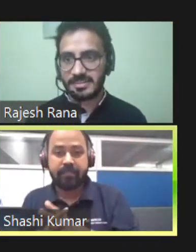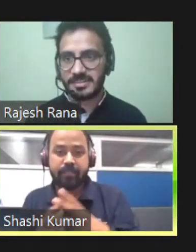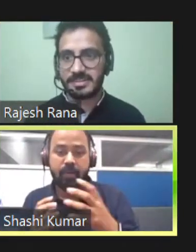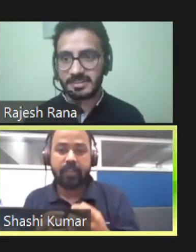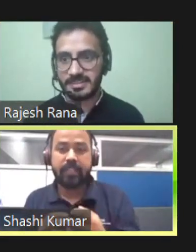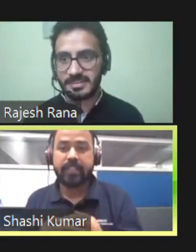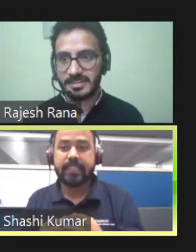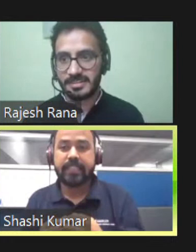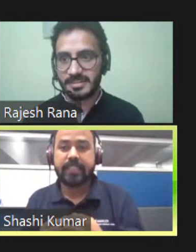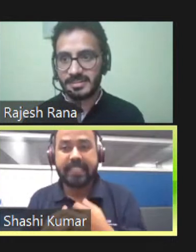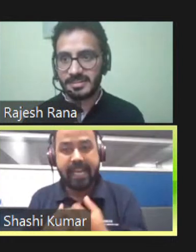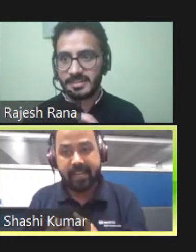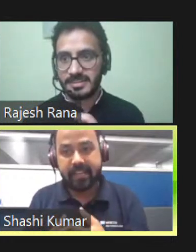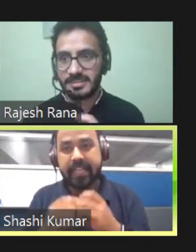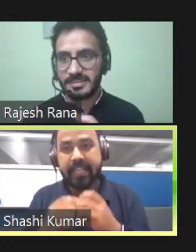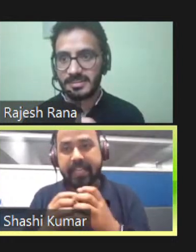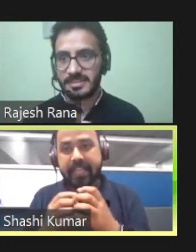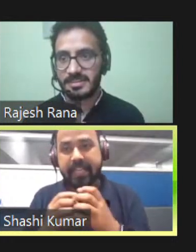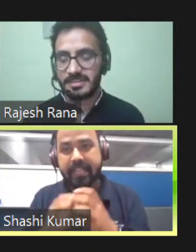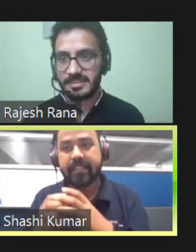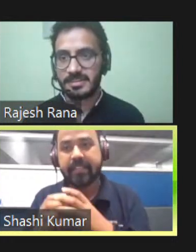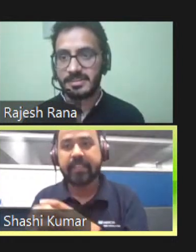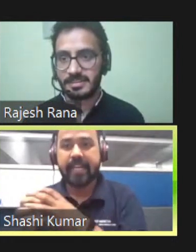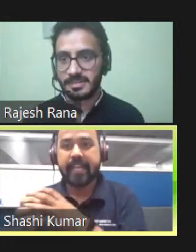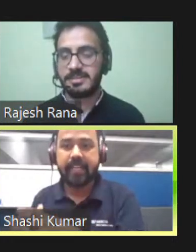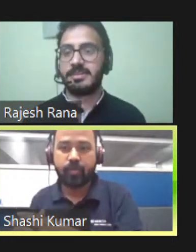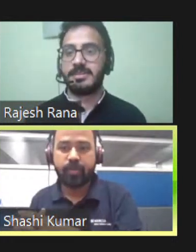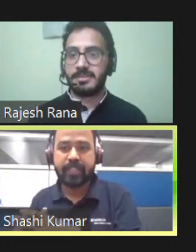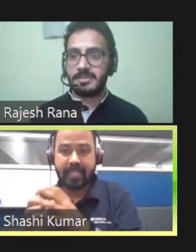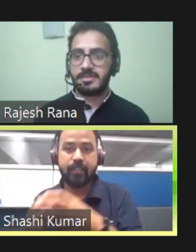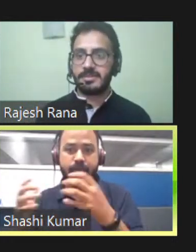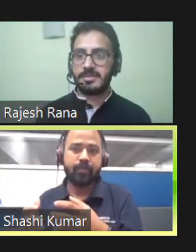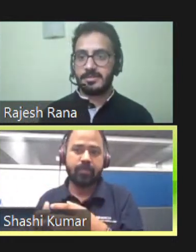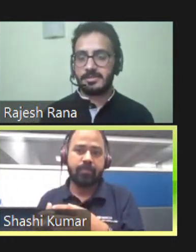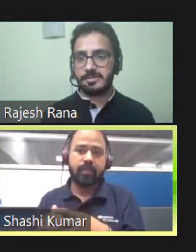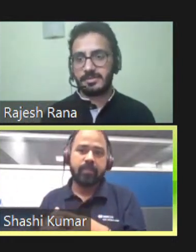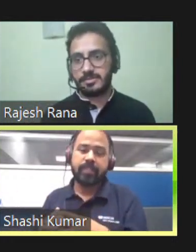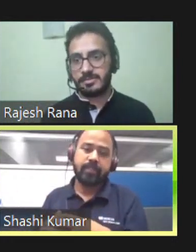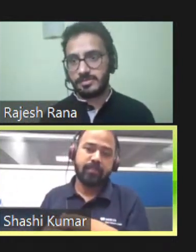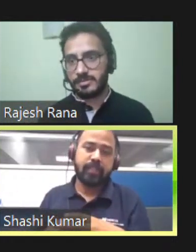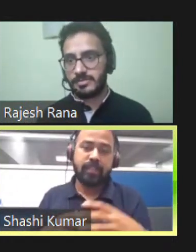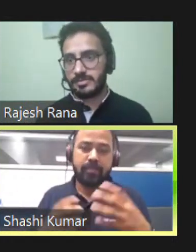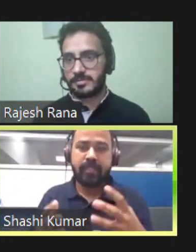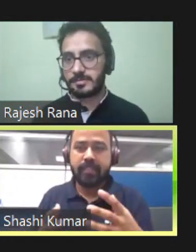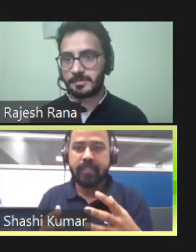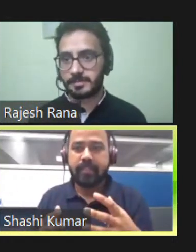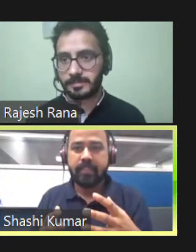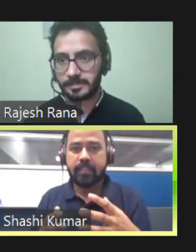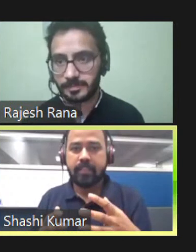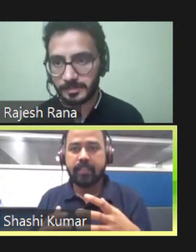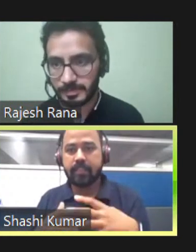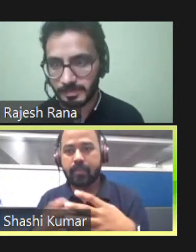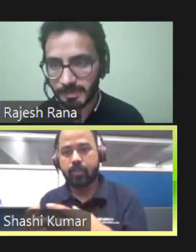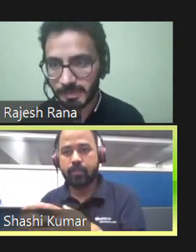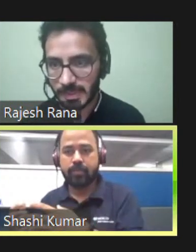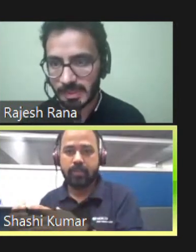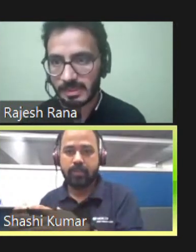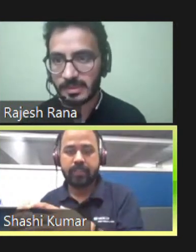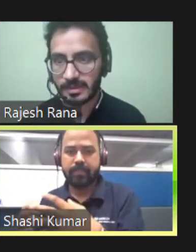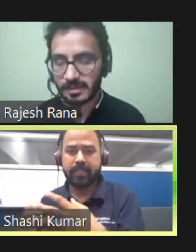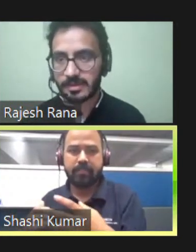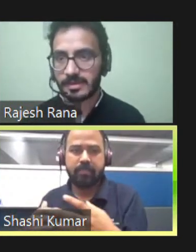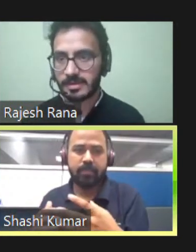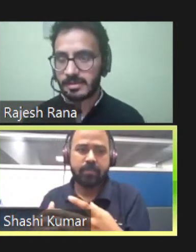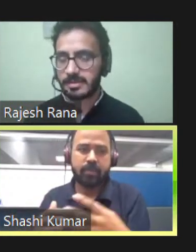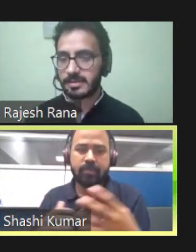have got the standard Indian sign language as in curriculum, which will be there in the schools, which